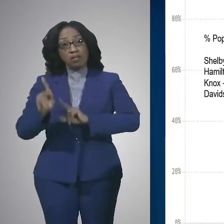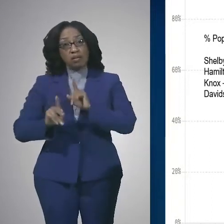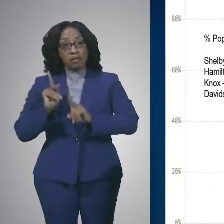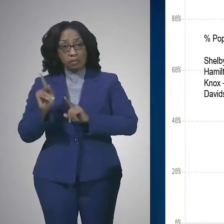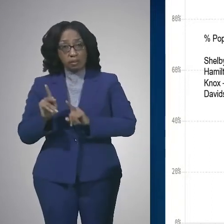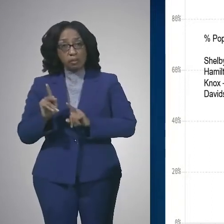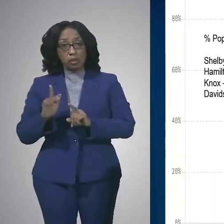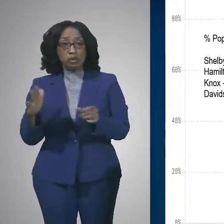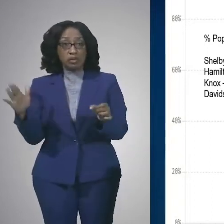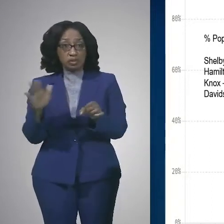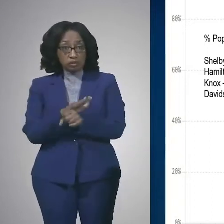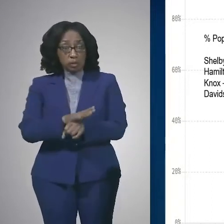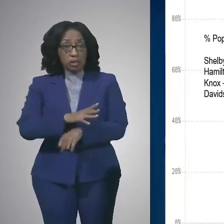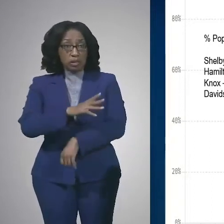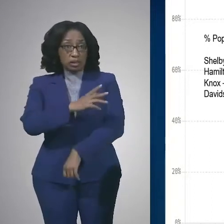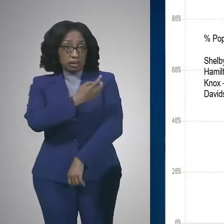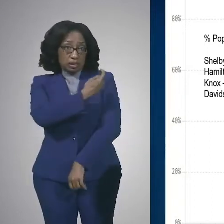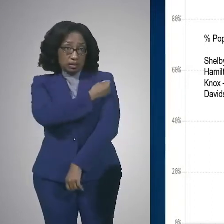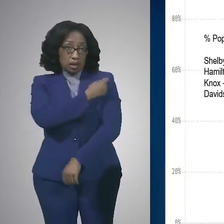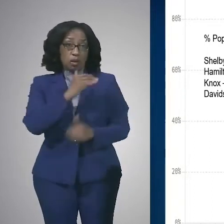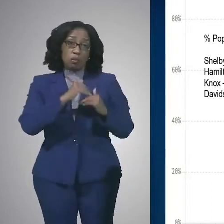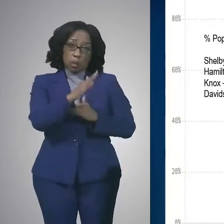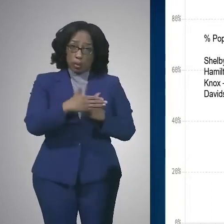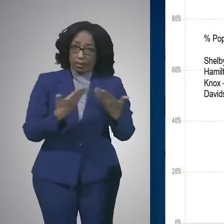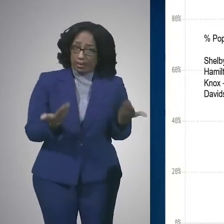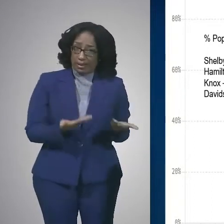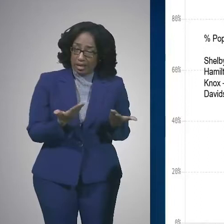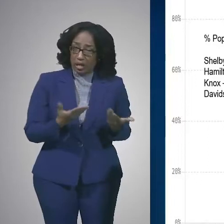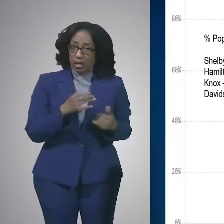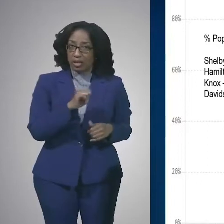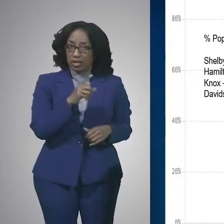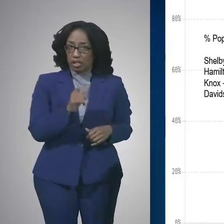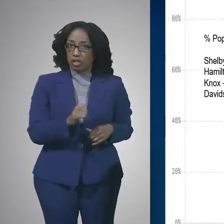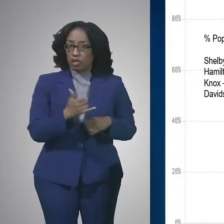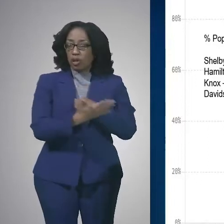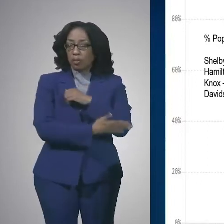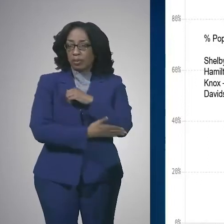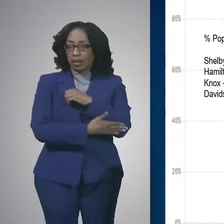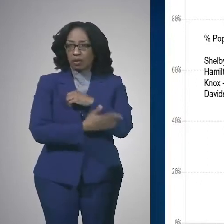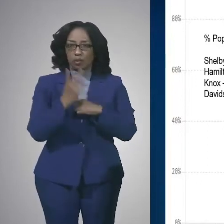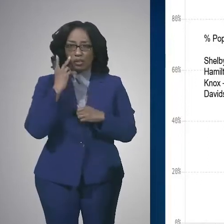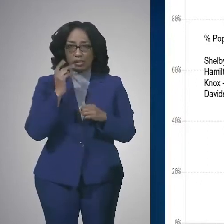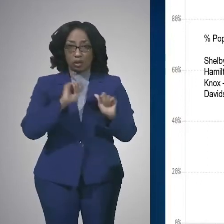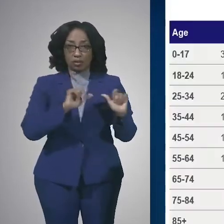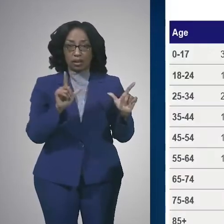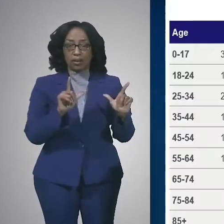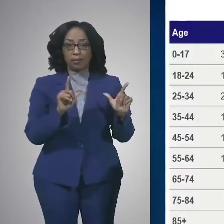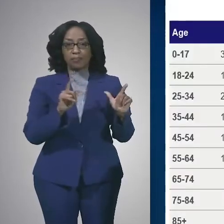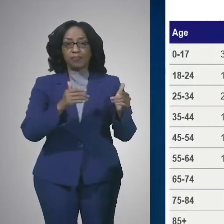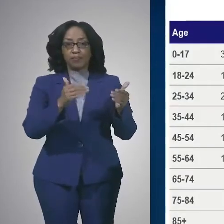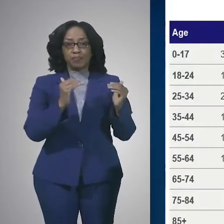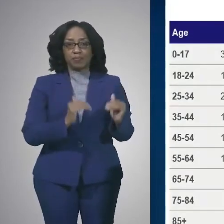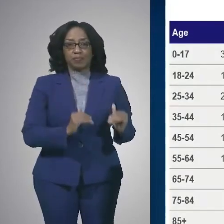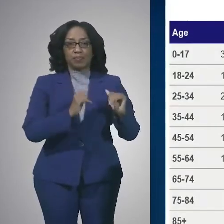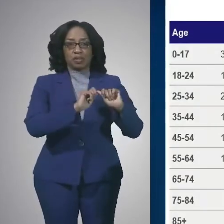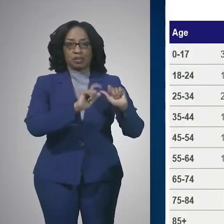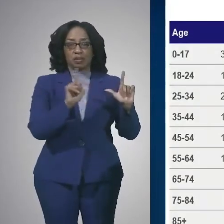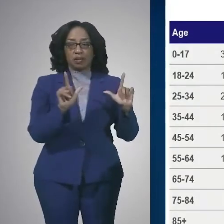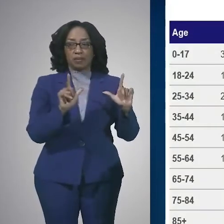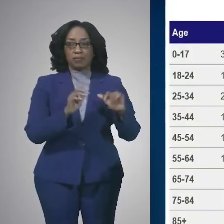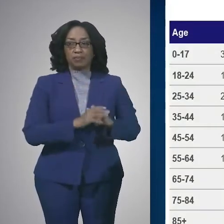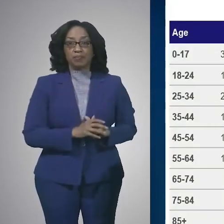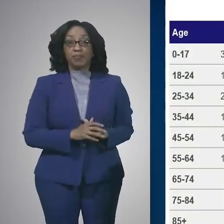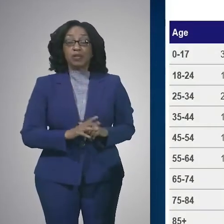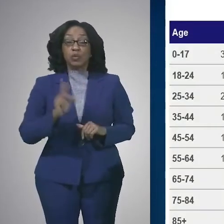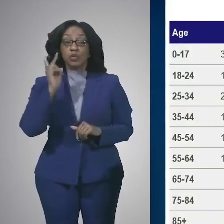is fully vaccinated than here in Shelby County, as noted on this slide. Next slide. When you